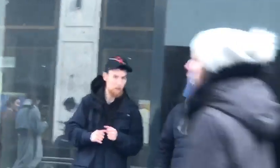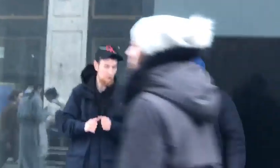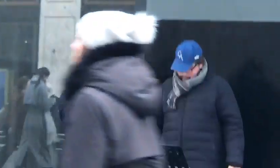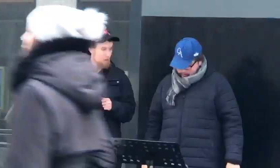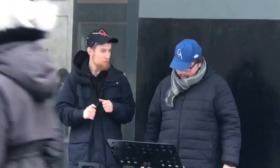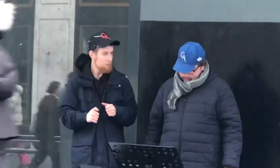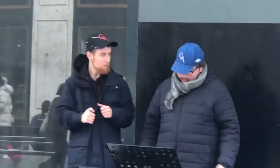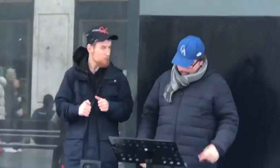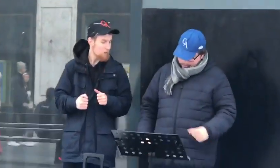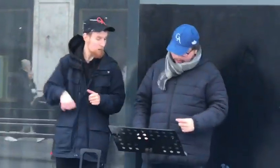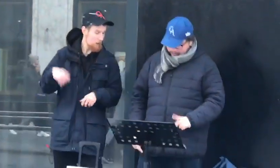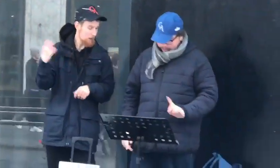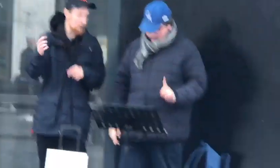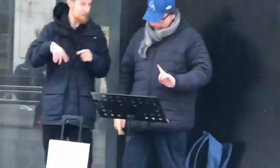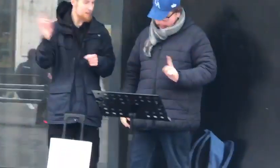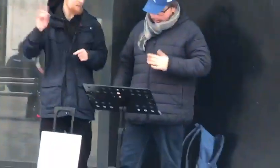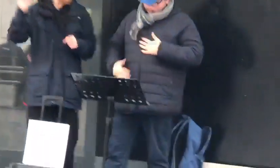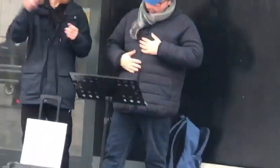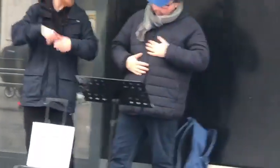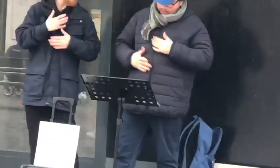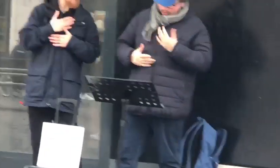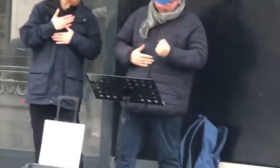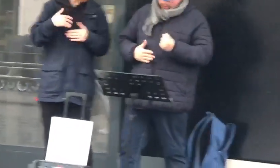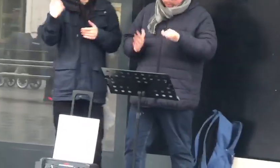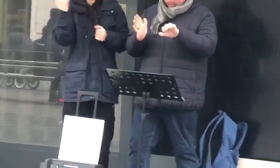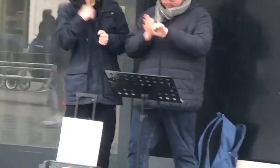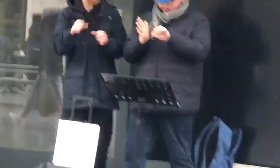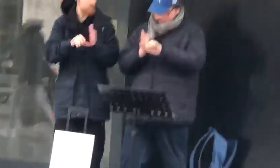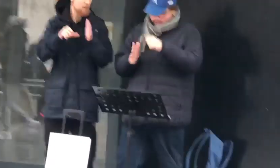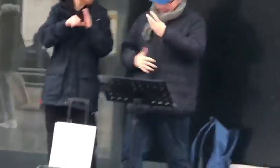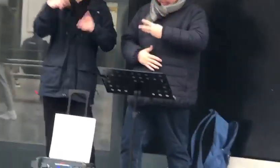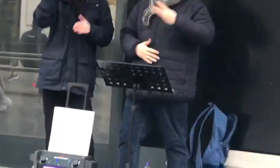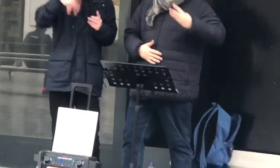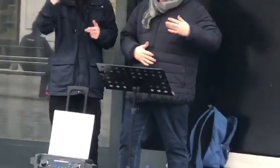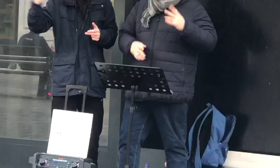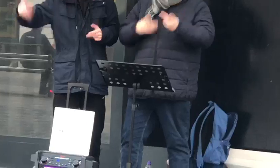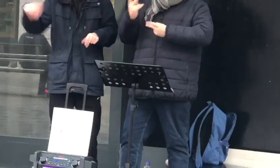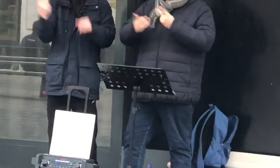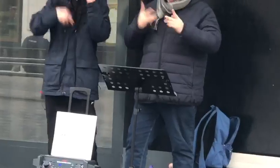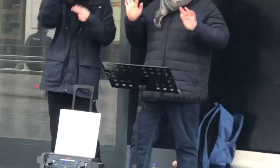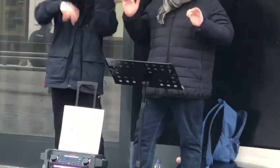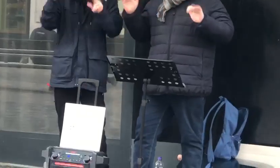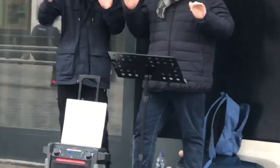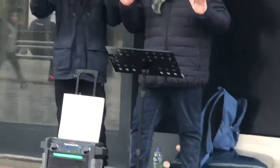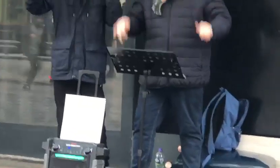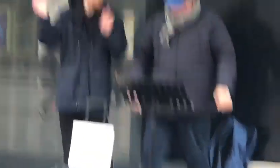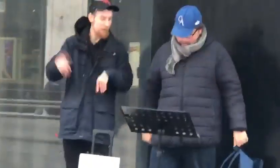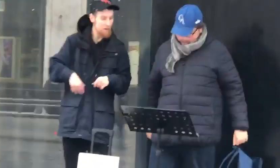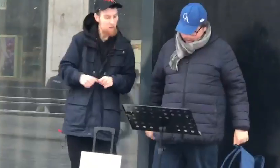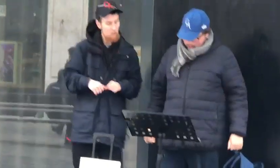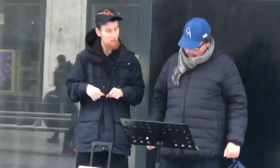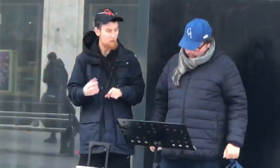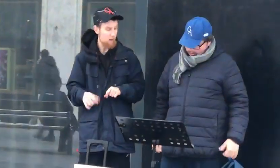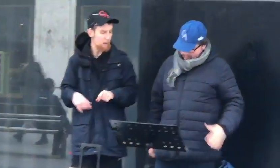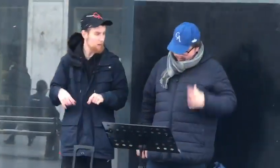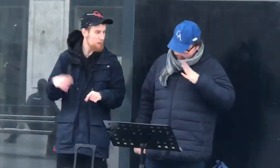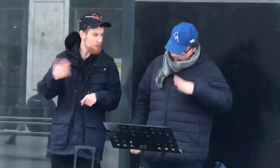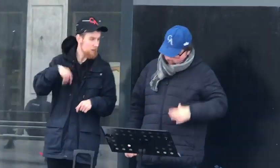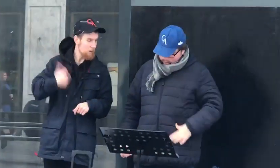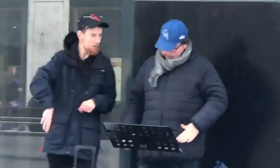friends. And it went like this, say, oops, I got 99 problems singing bye, bye, bye. Hold up, if you wanna go